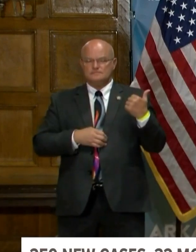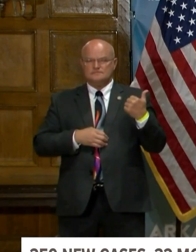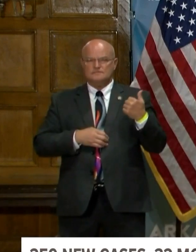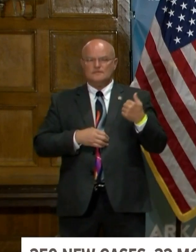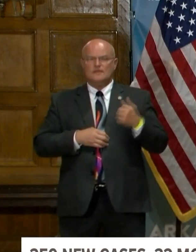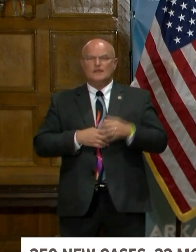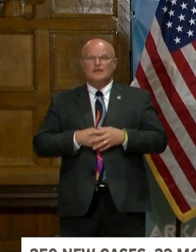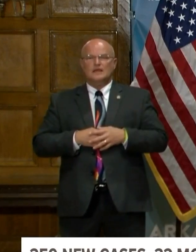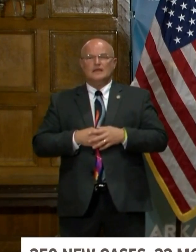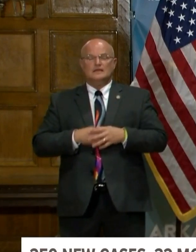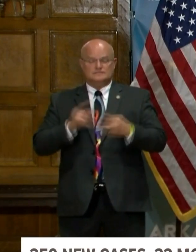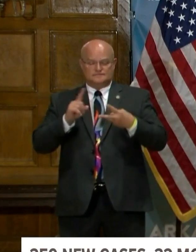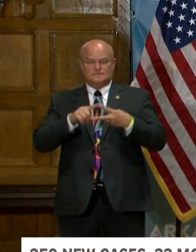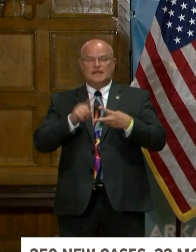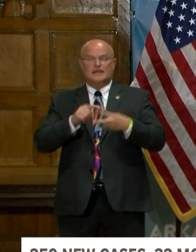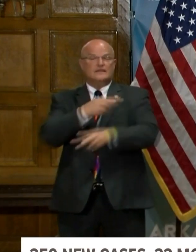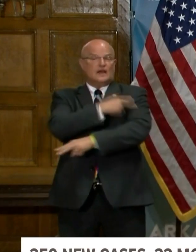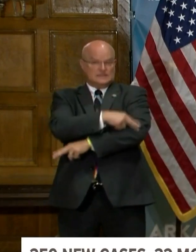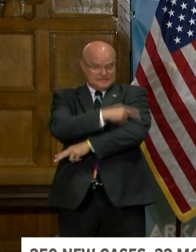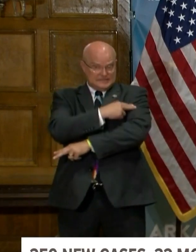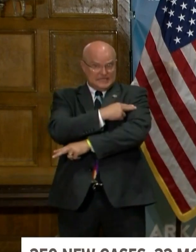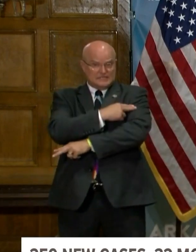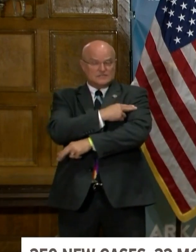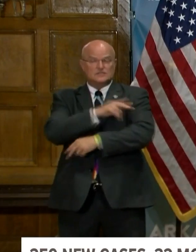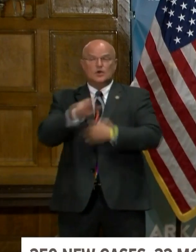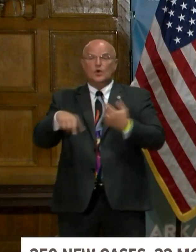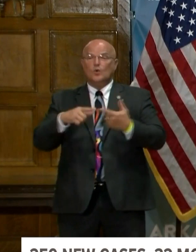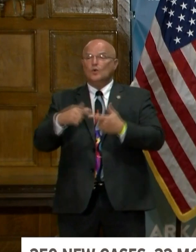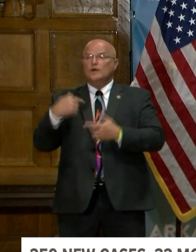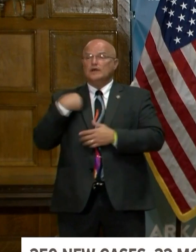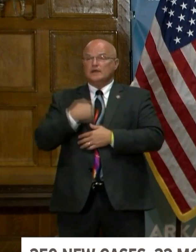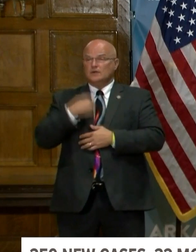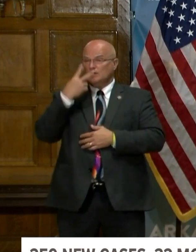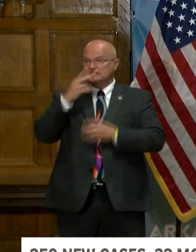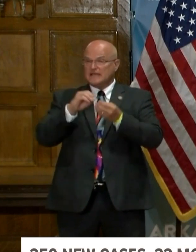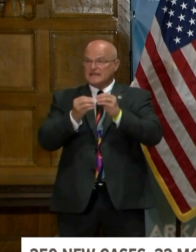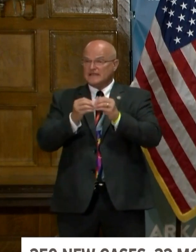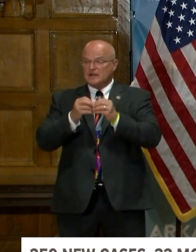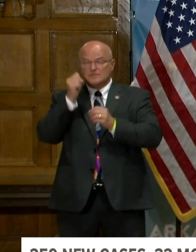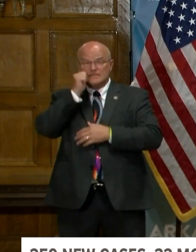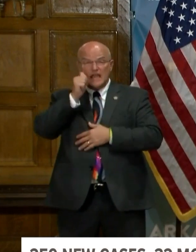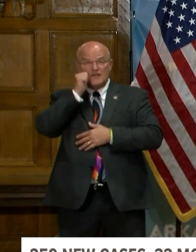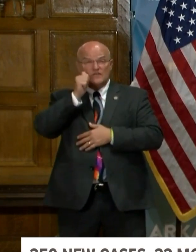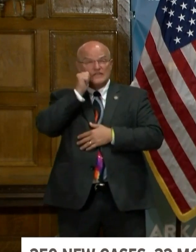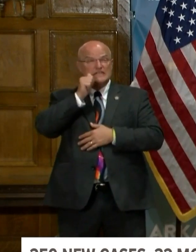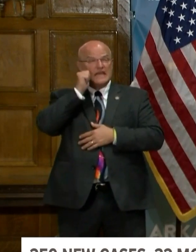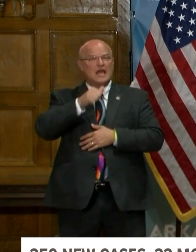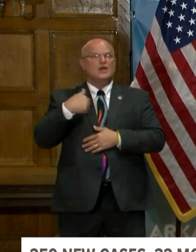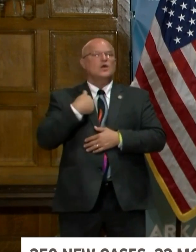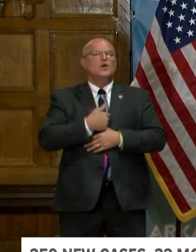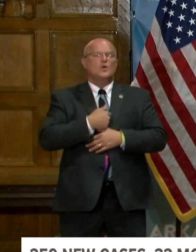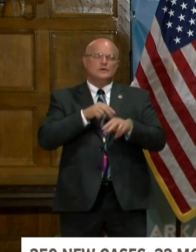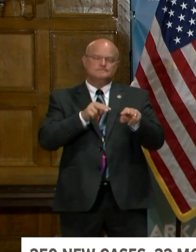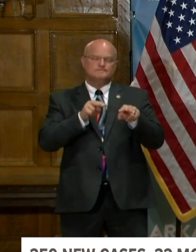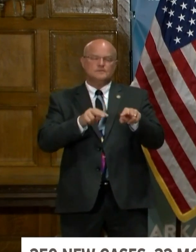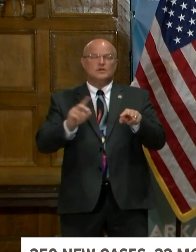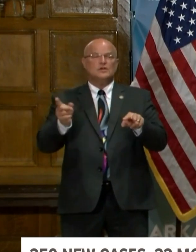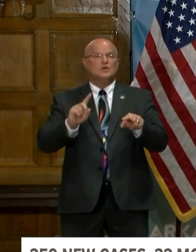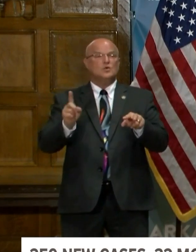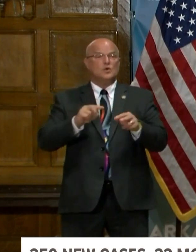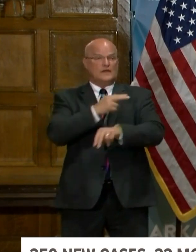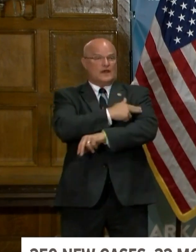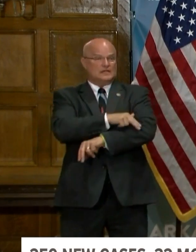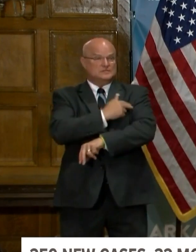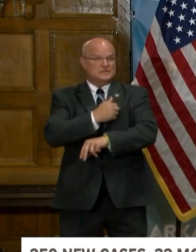of the hospitalizations, whenever we see the numbers every day, we take a look at where